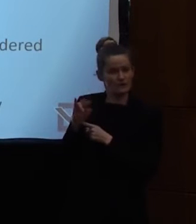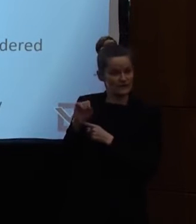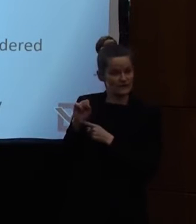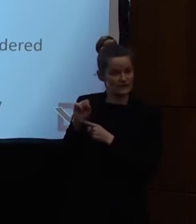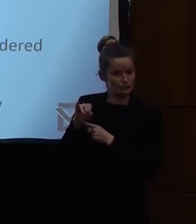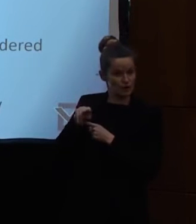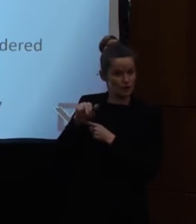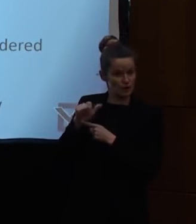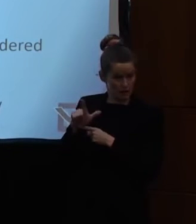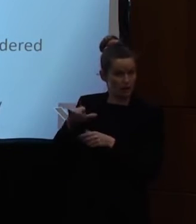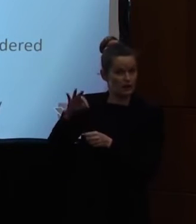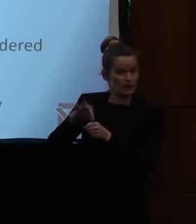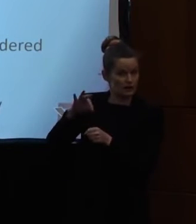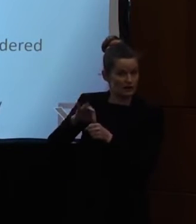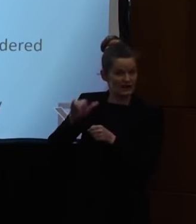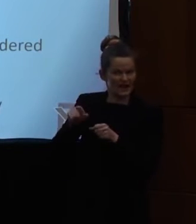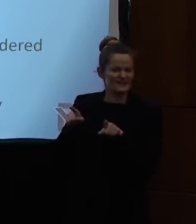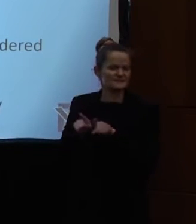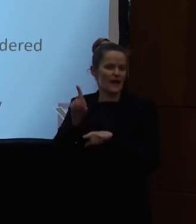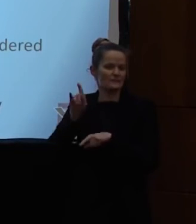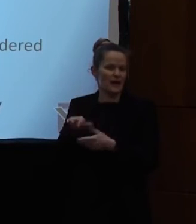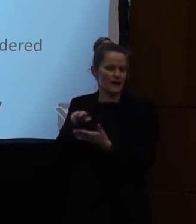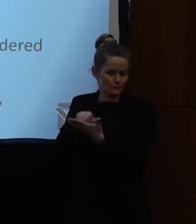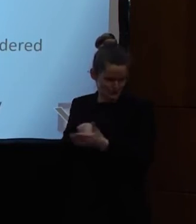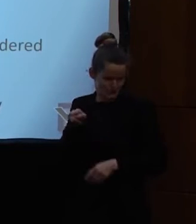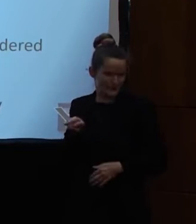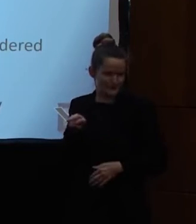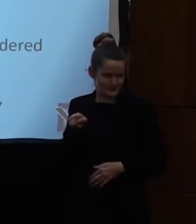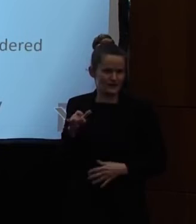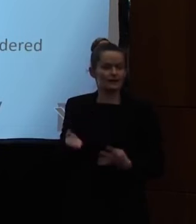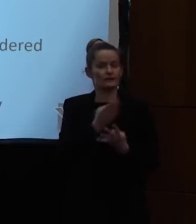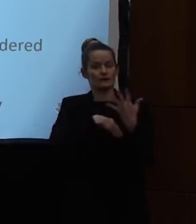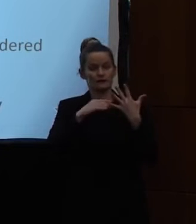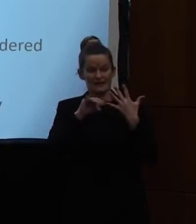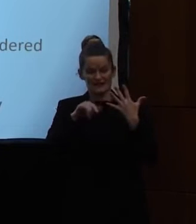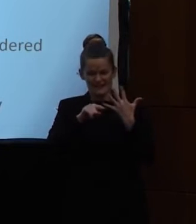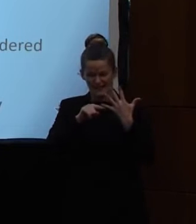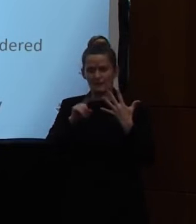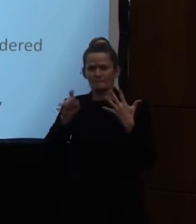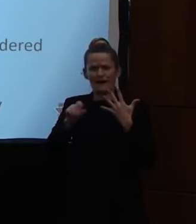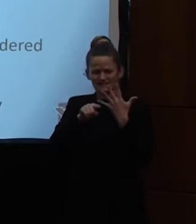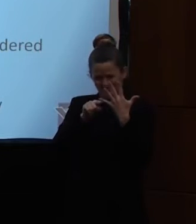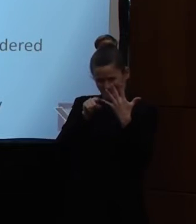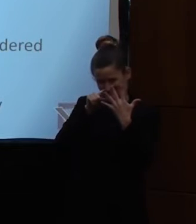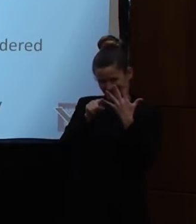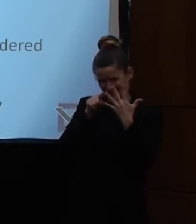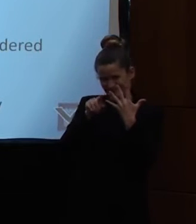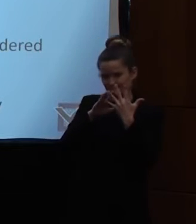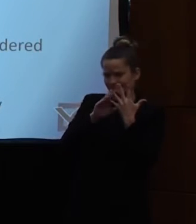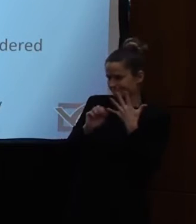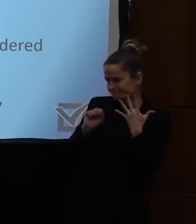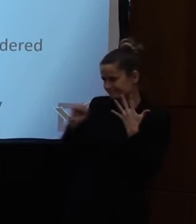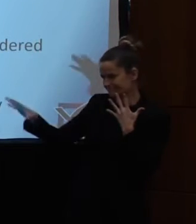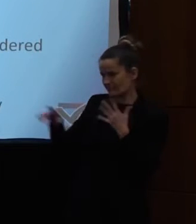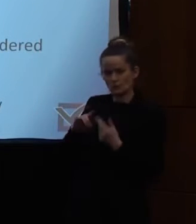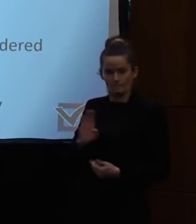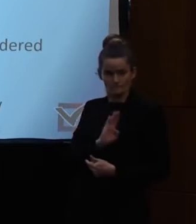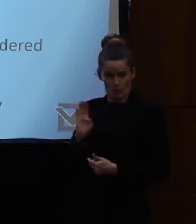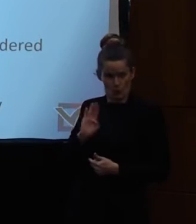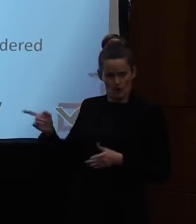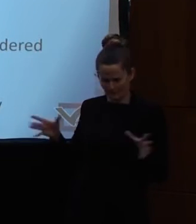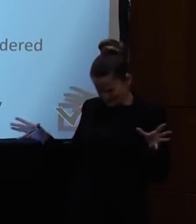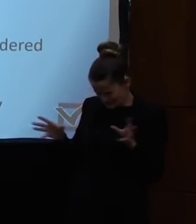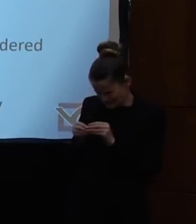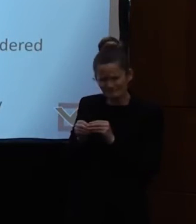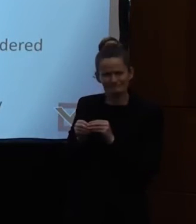going to be considered and then voted on at the electoral board meeting following the canvass. And then the post-election ballots. Those are